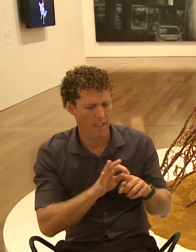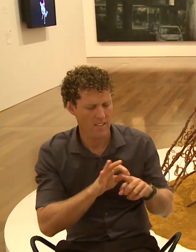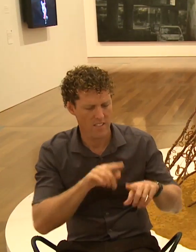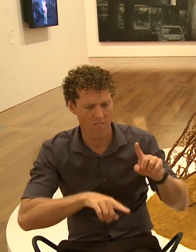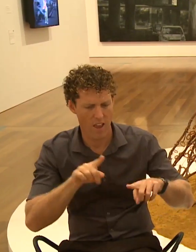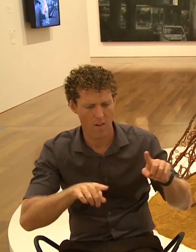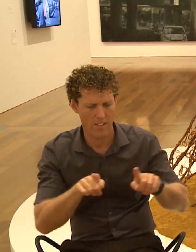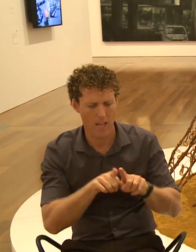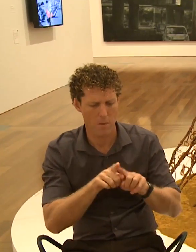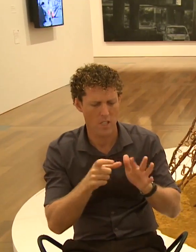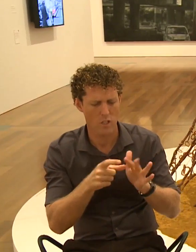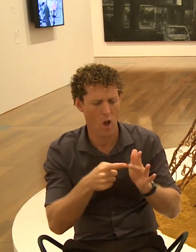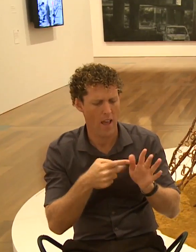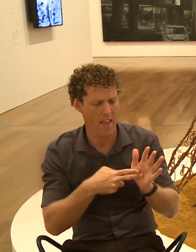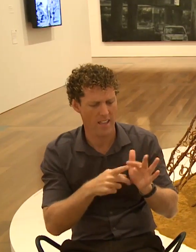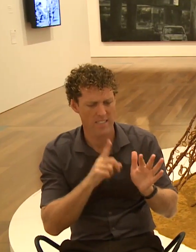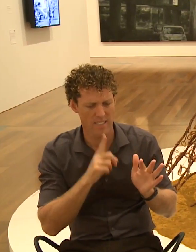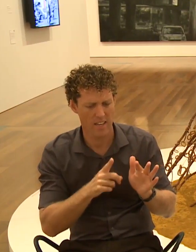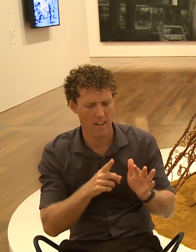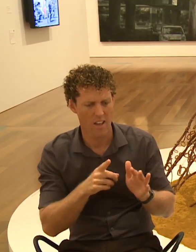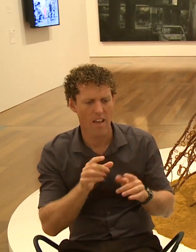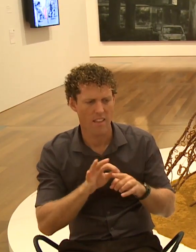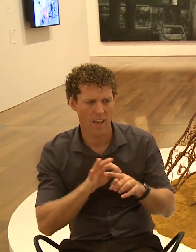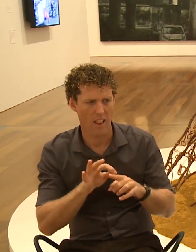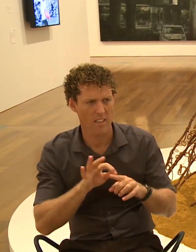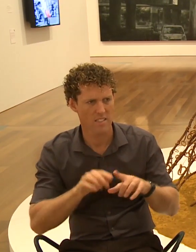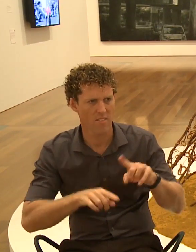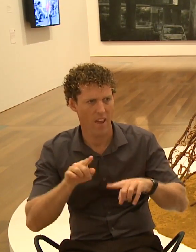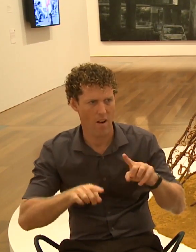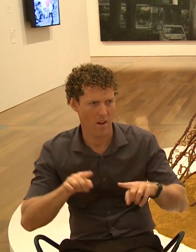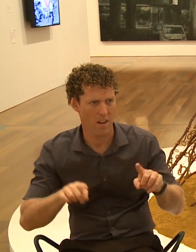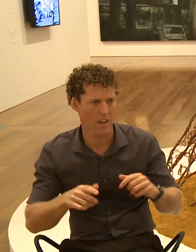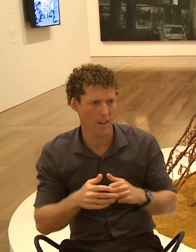vary, as Diane's mentioned, are the variations in the colour.